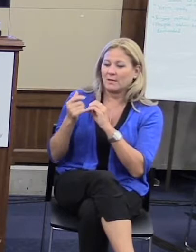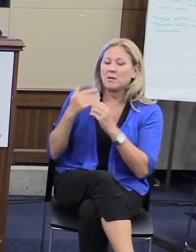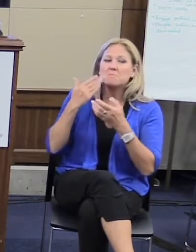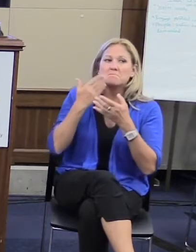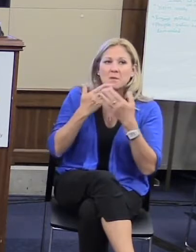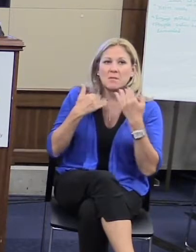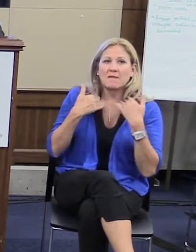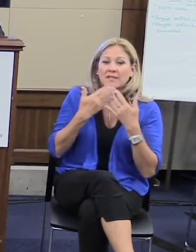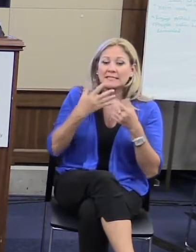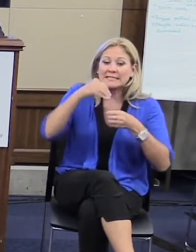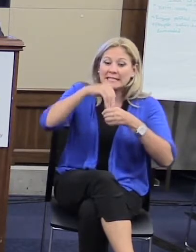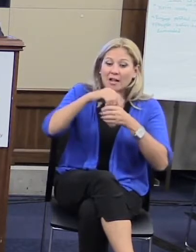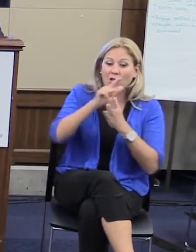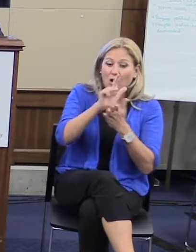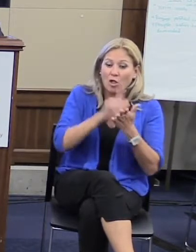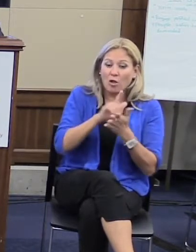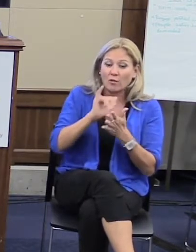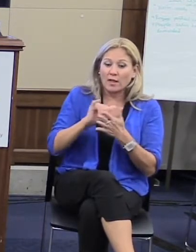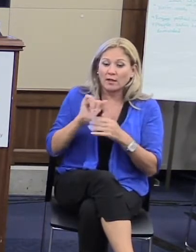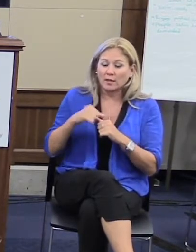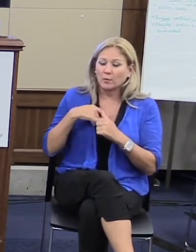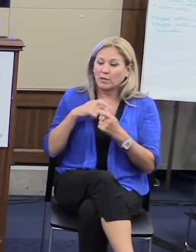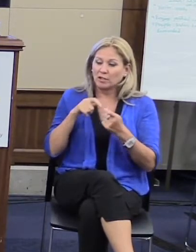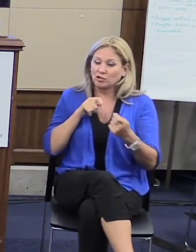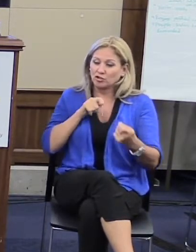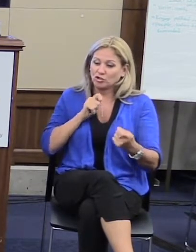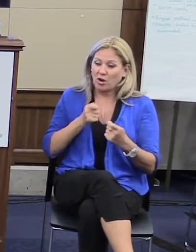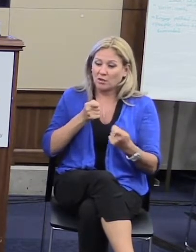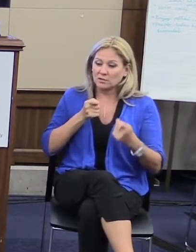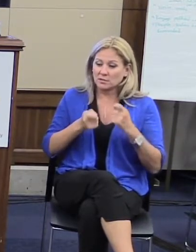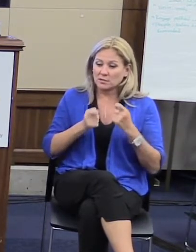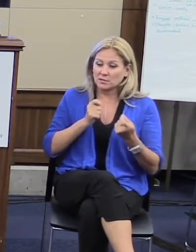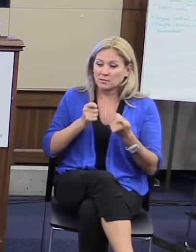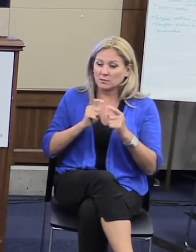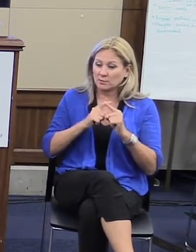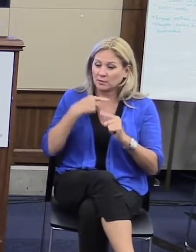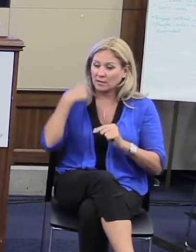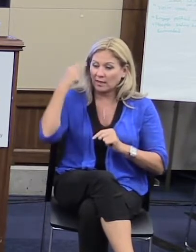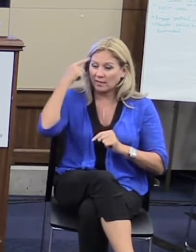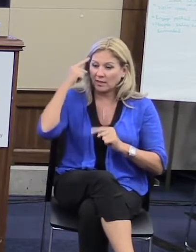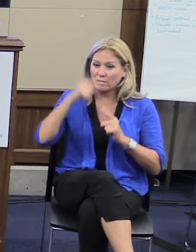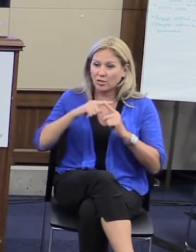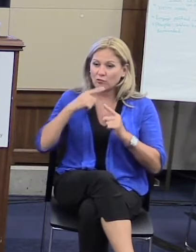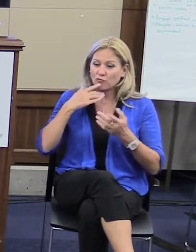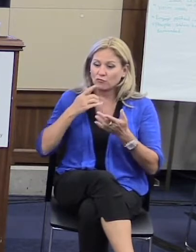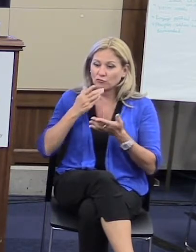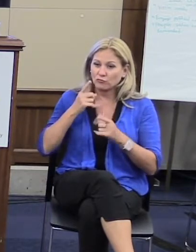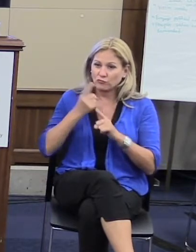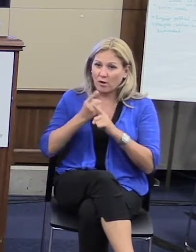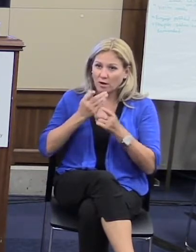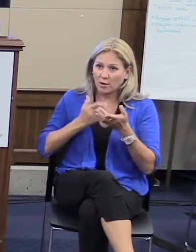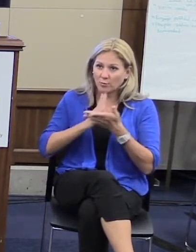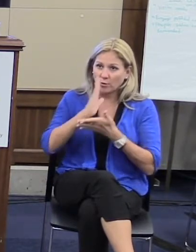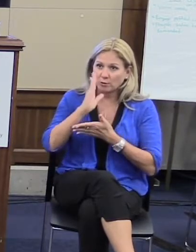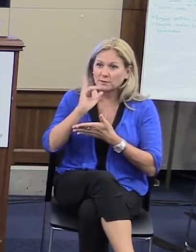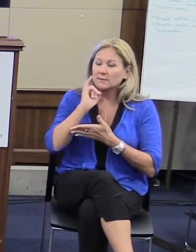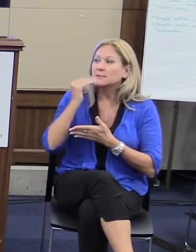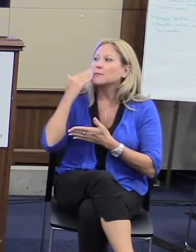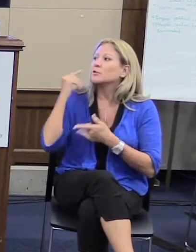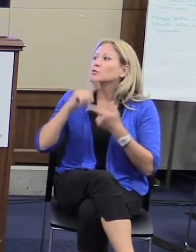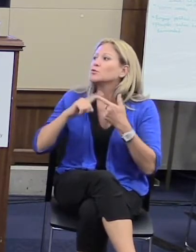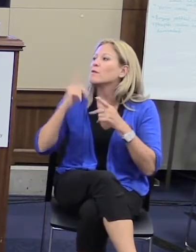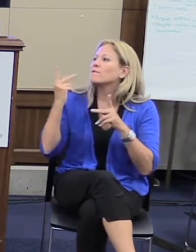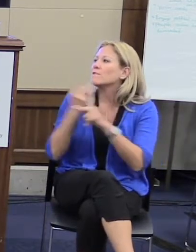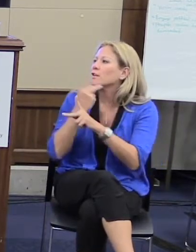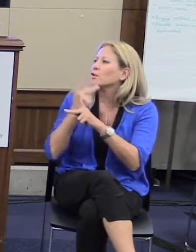some things in the law that can be adjusted. I think the right approach, the approach that's best, is to